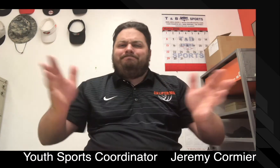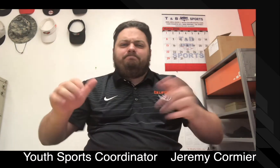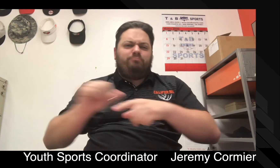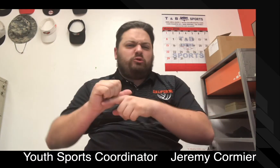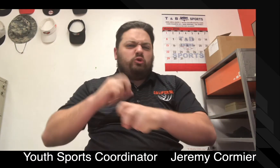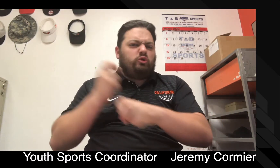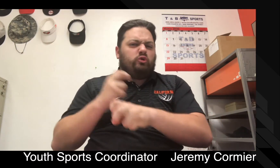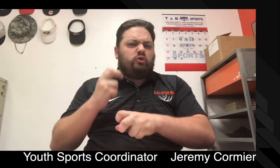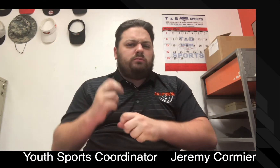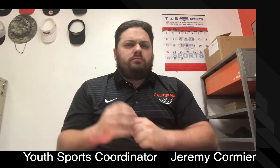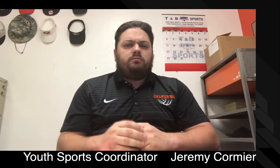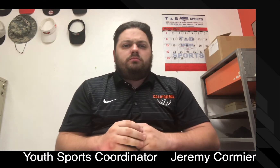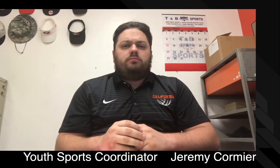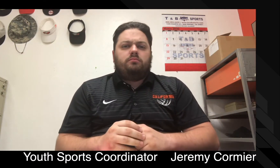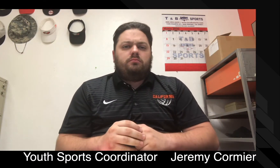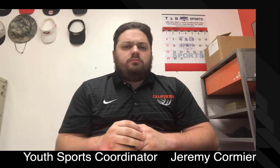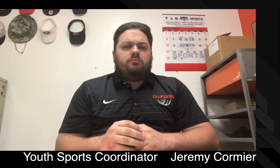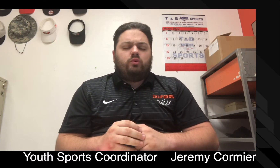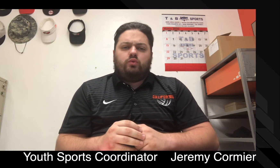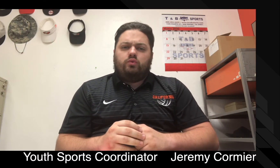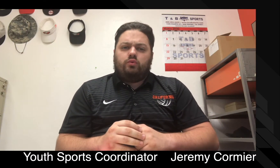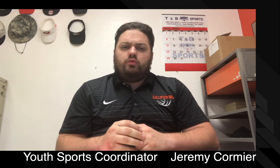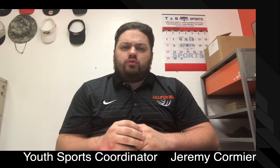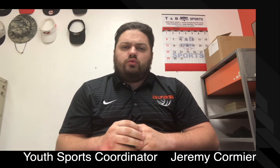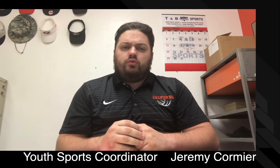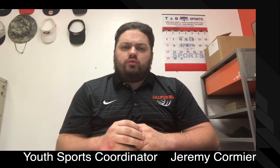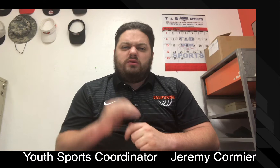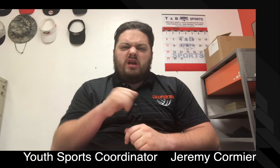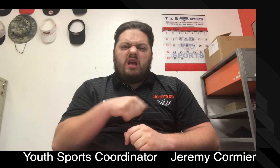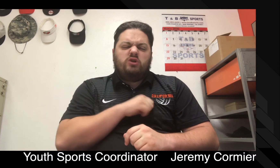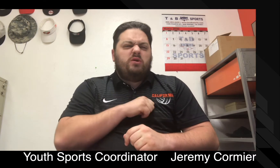losing motivation, she encourages the team to work harder.